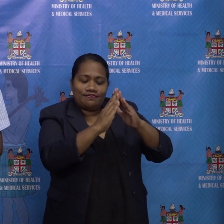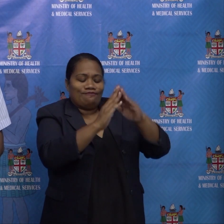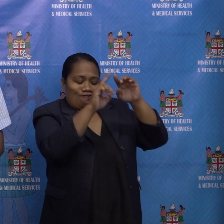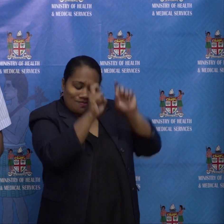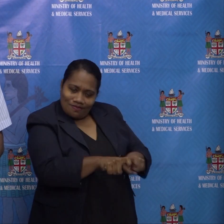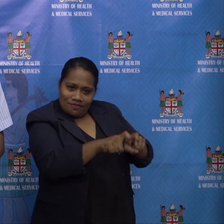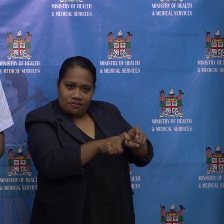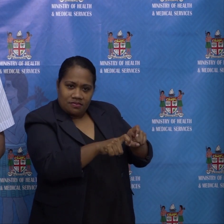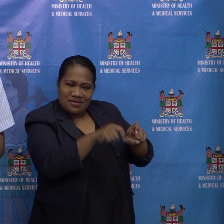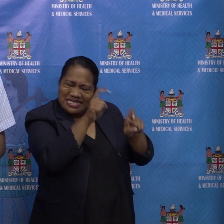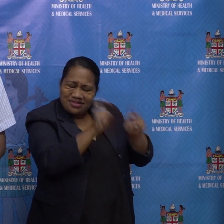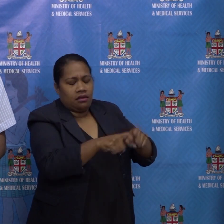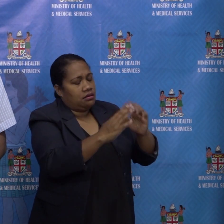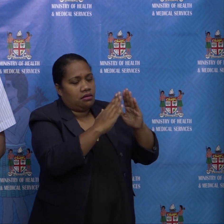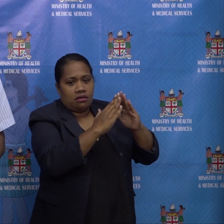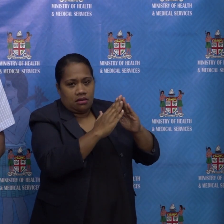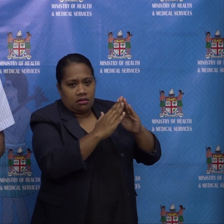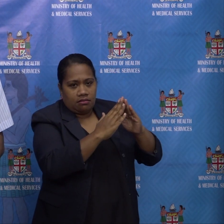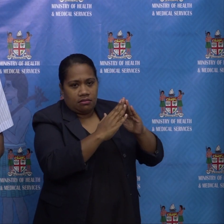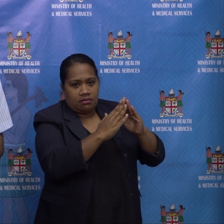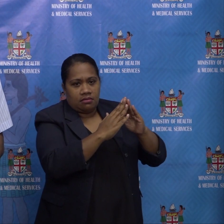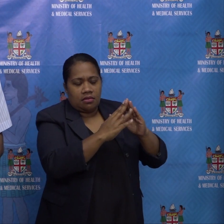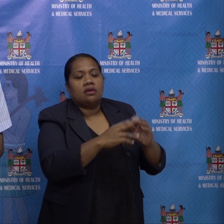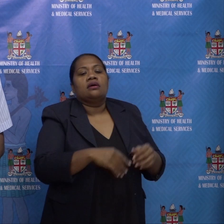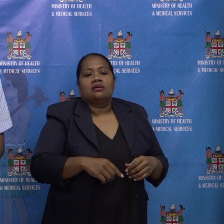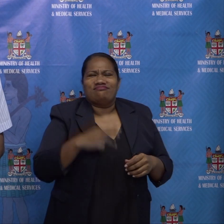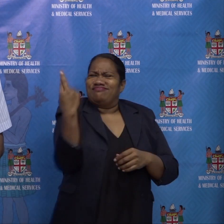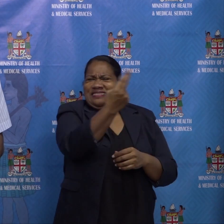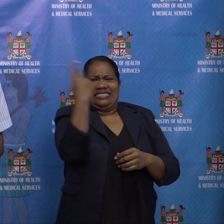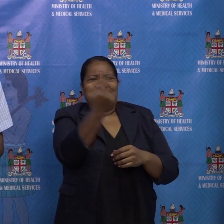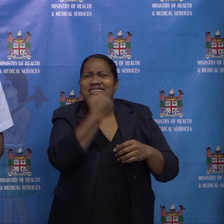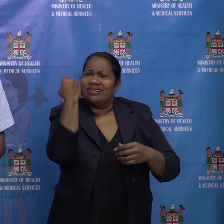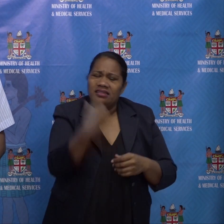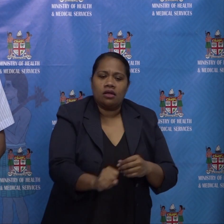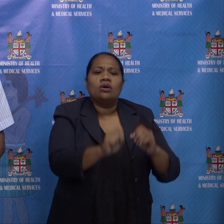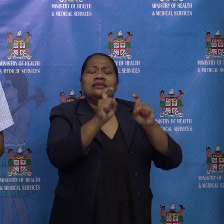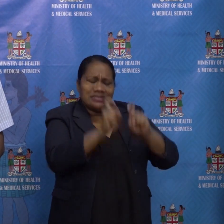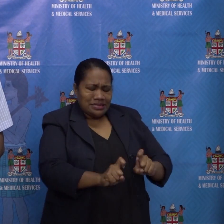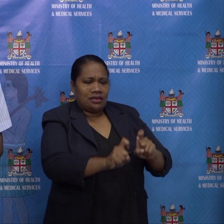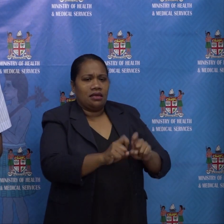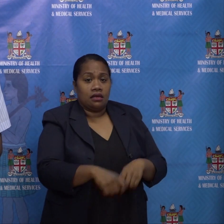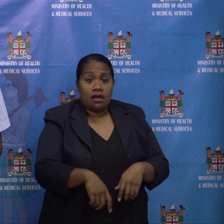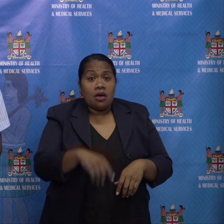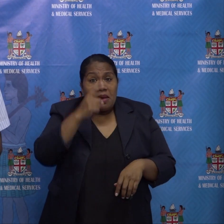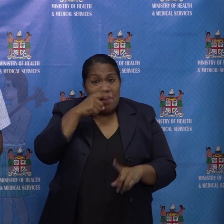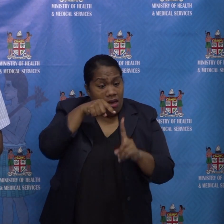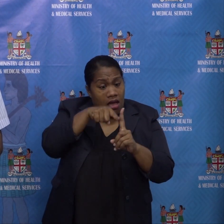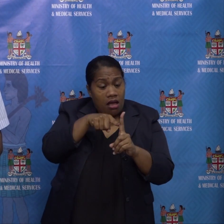to access essential services. And as you know, the virus moves when people